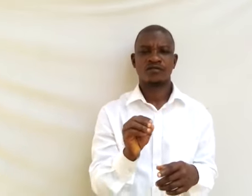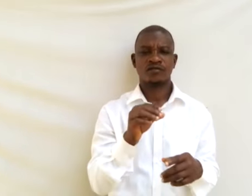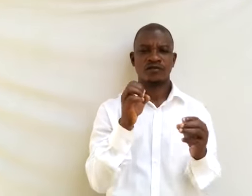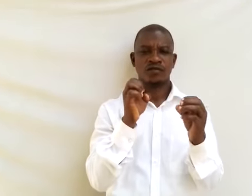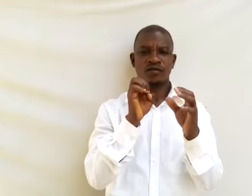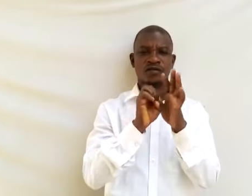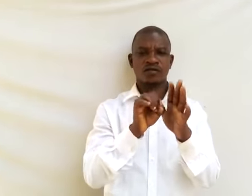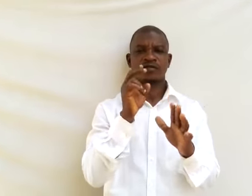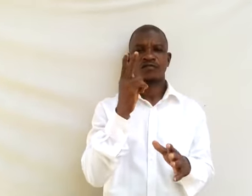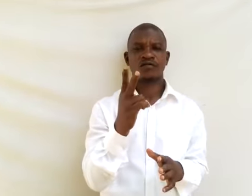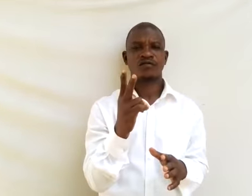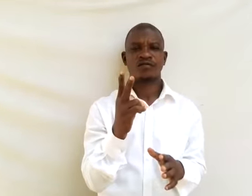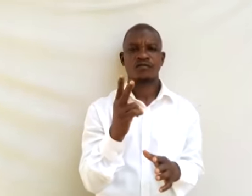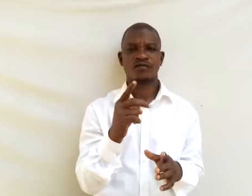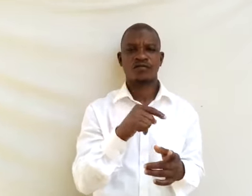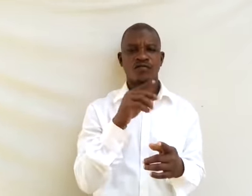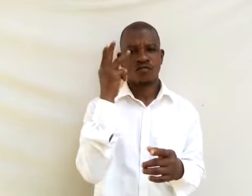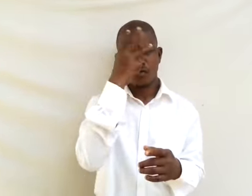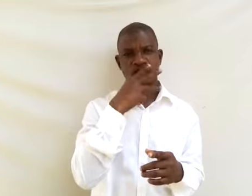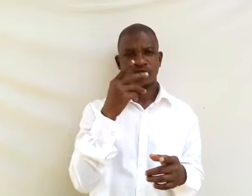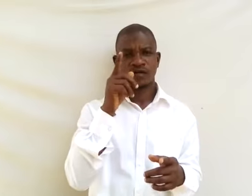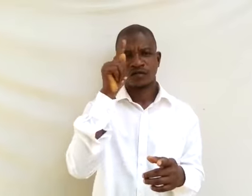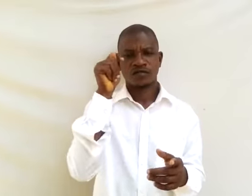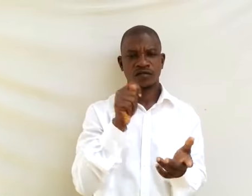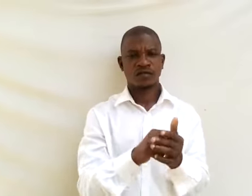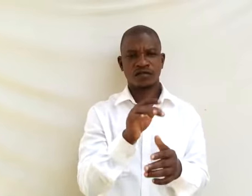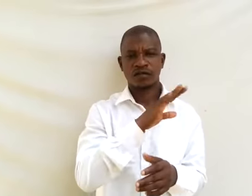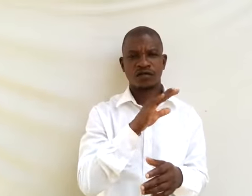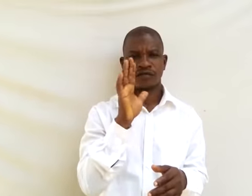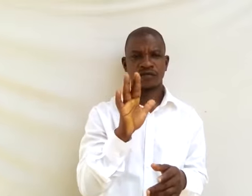2. WASSCE 2005 question 6c.